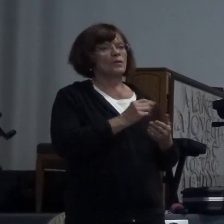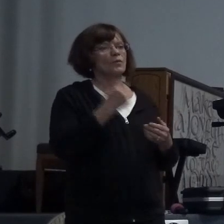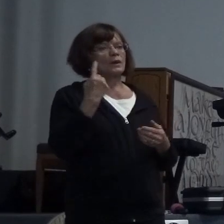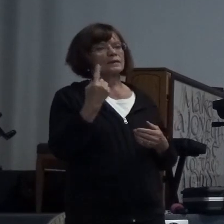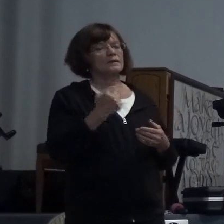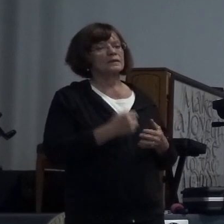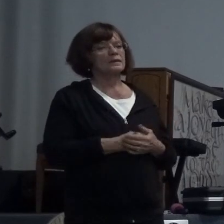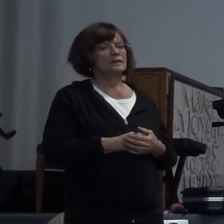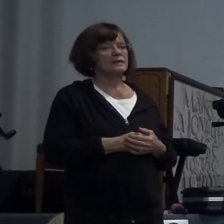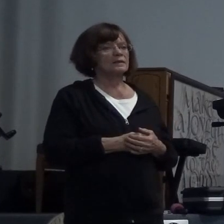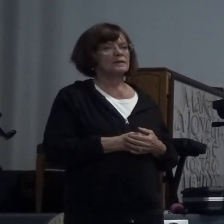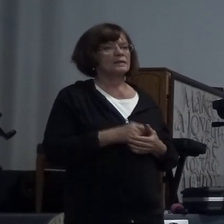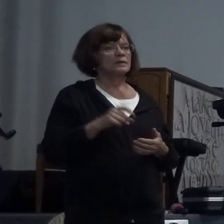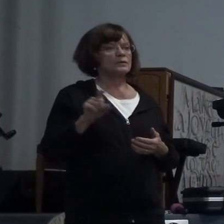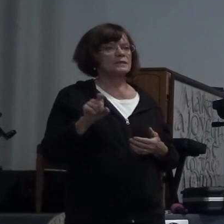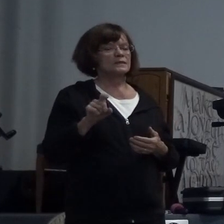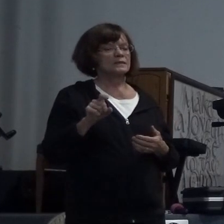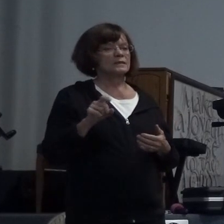couldn't forgive someone?